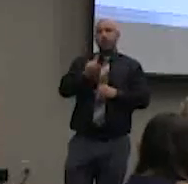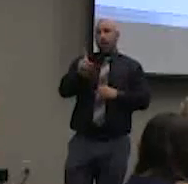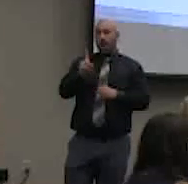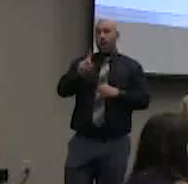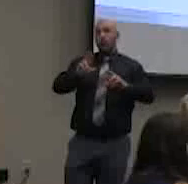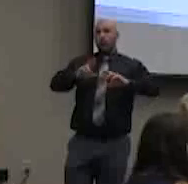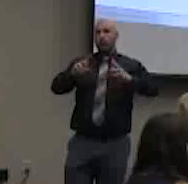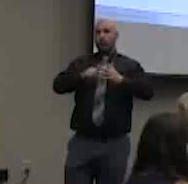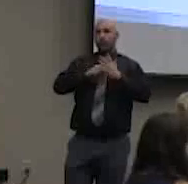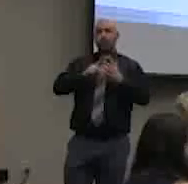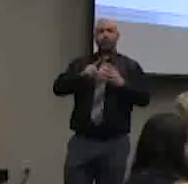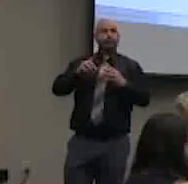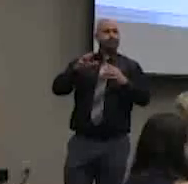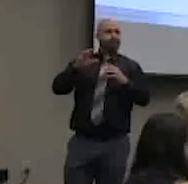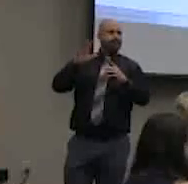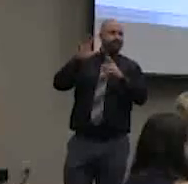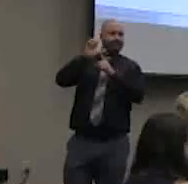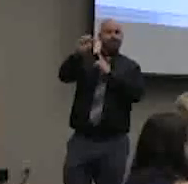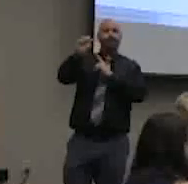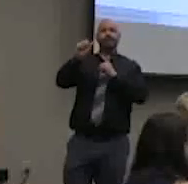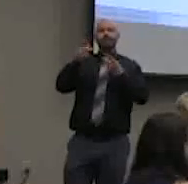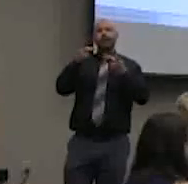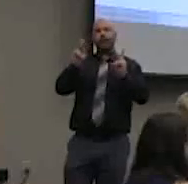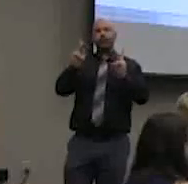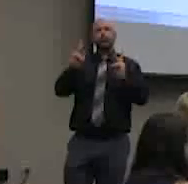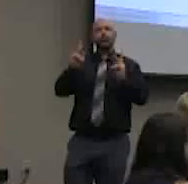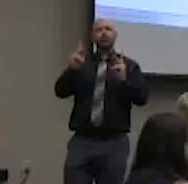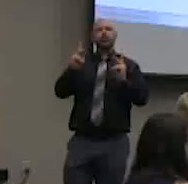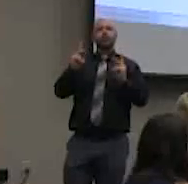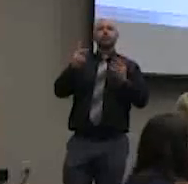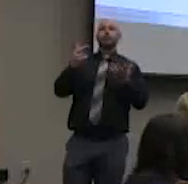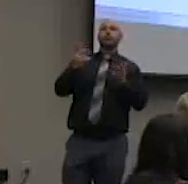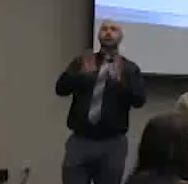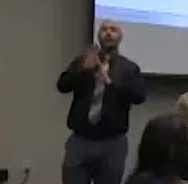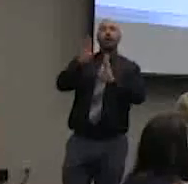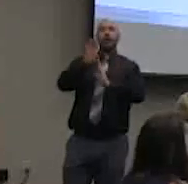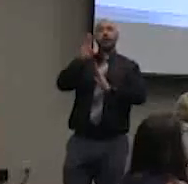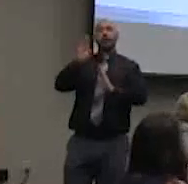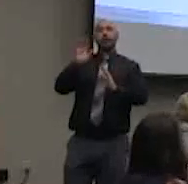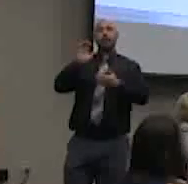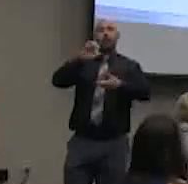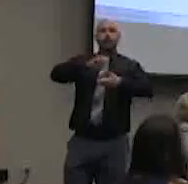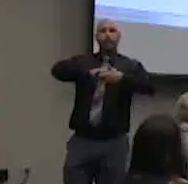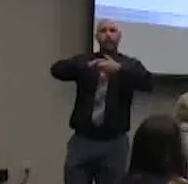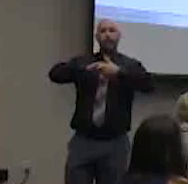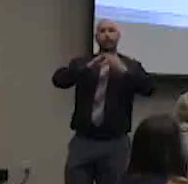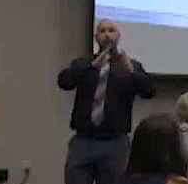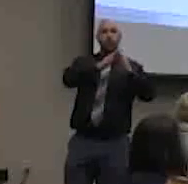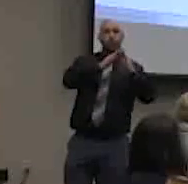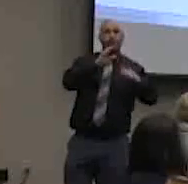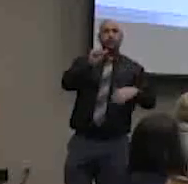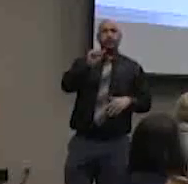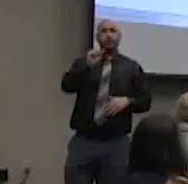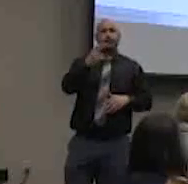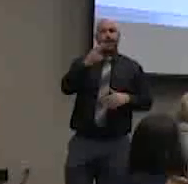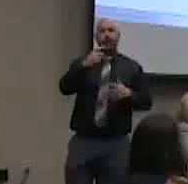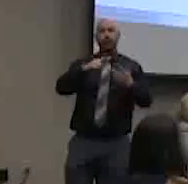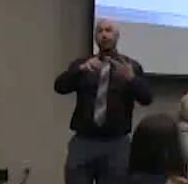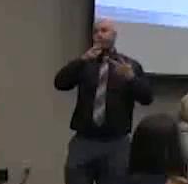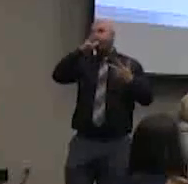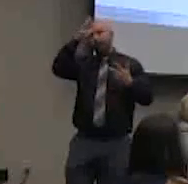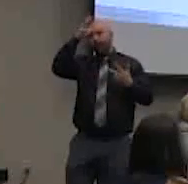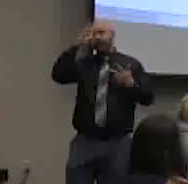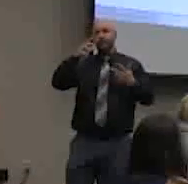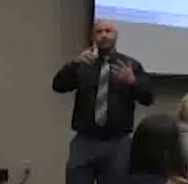opportunity for us to be able to forge a relationship with our community, with our stakeholder, with our parents, all of us